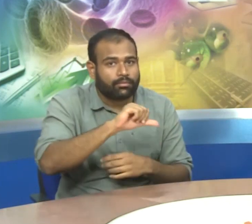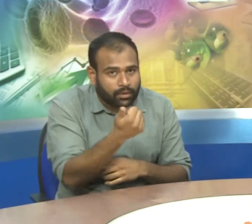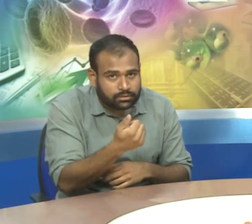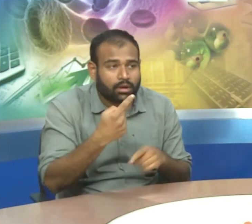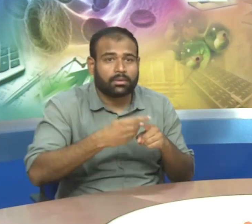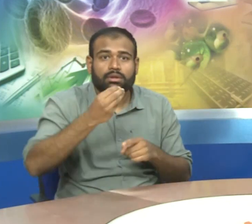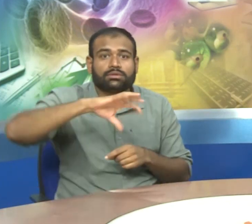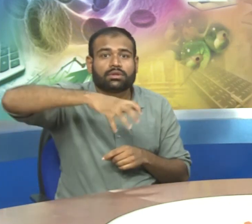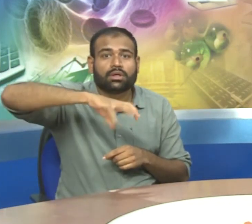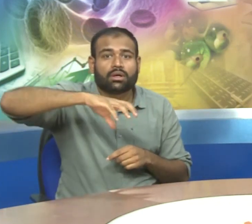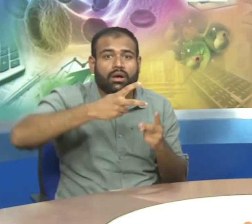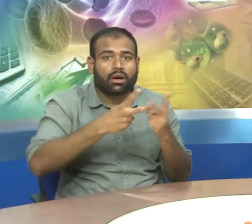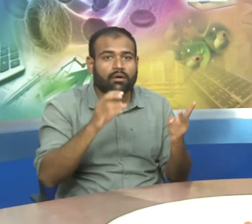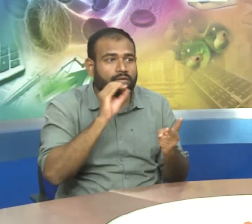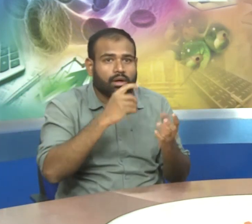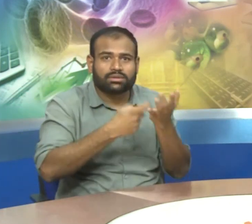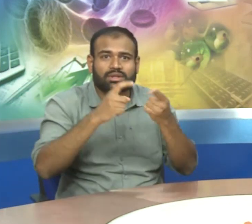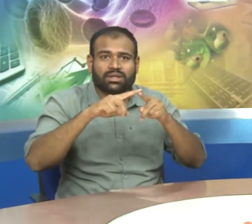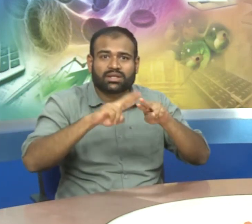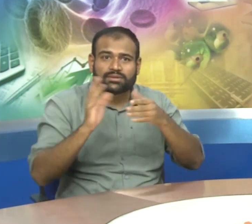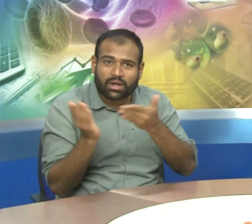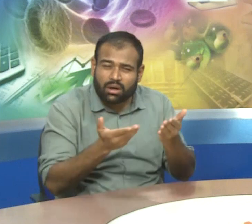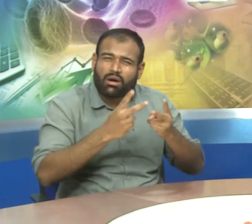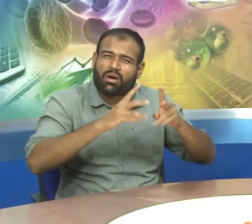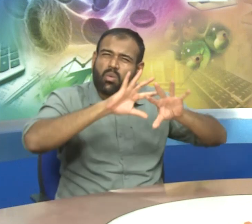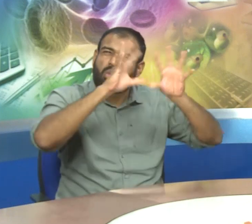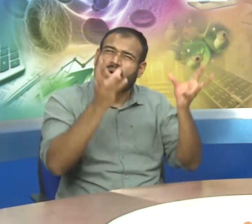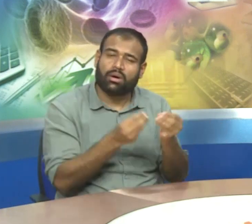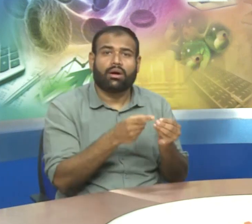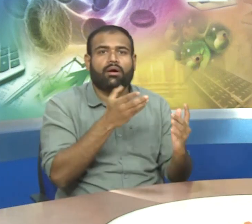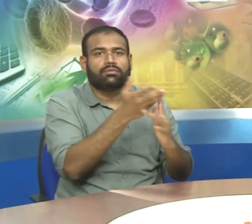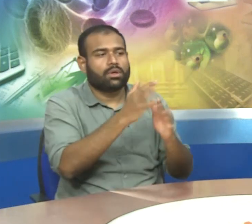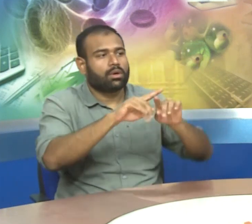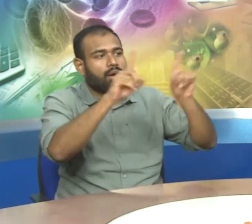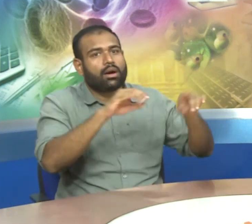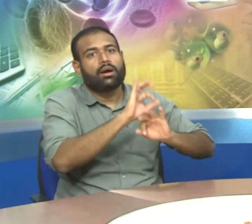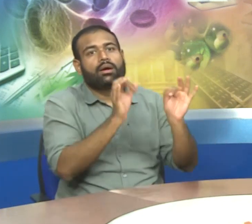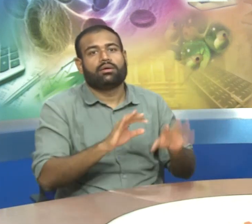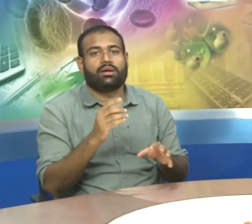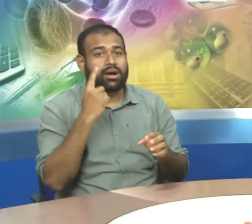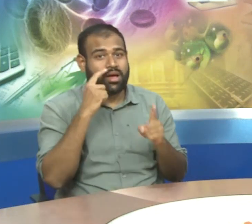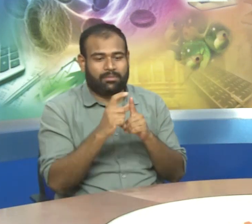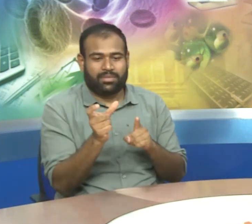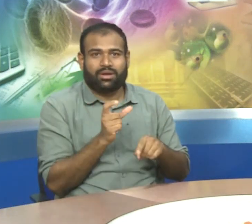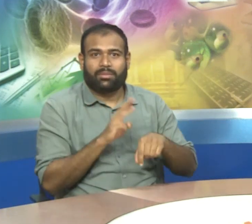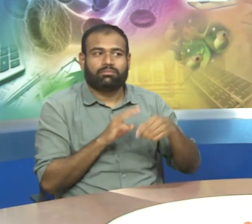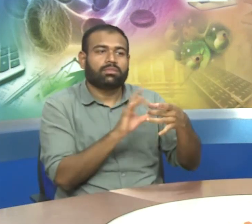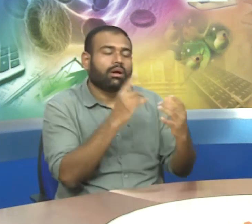parent organizations such as annual reports, research articles, all other publications. And most of